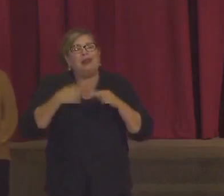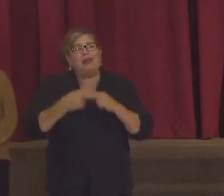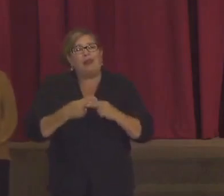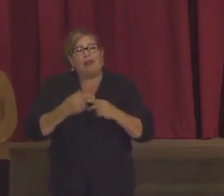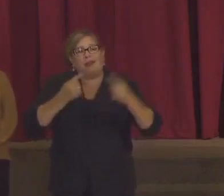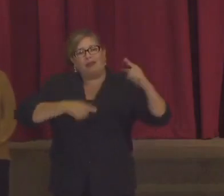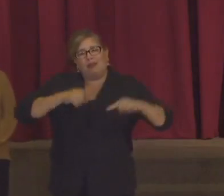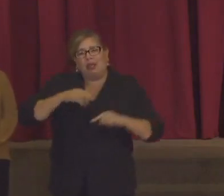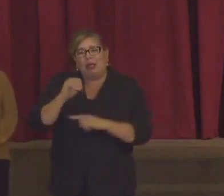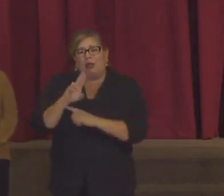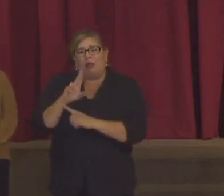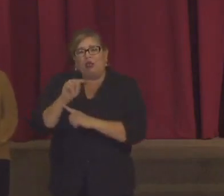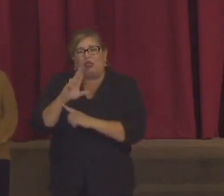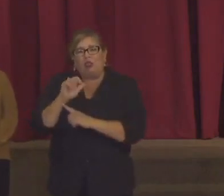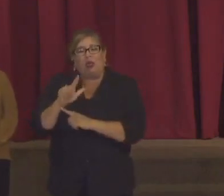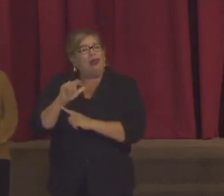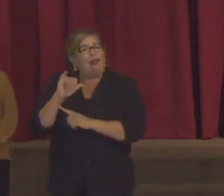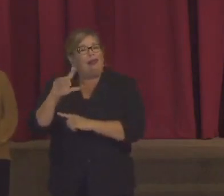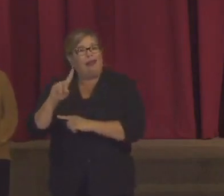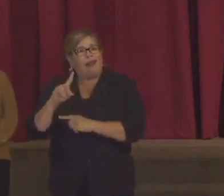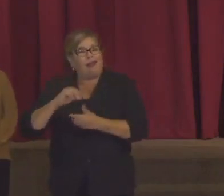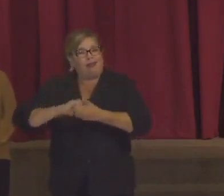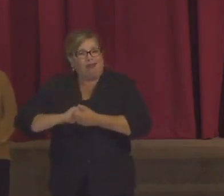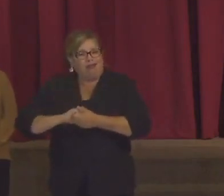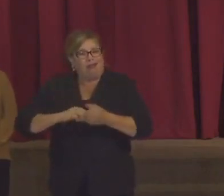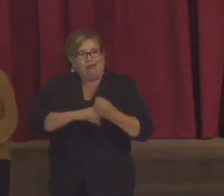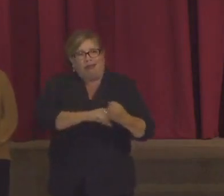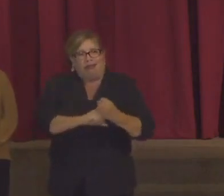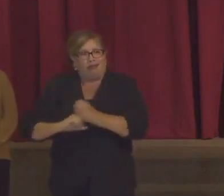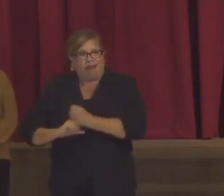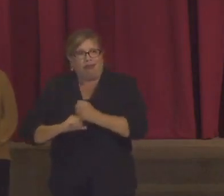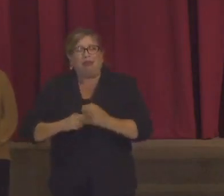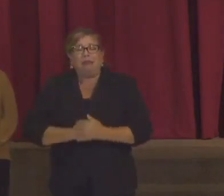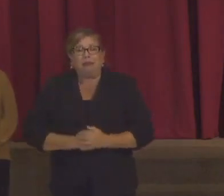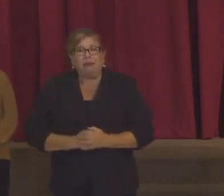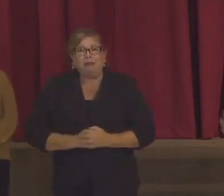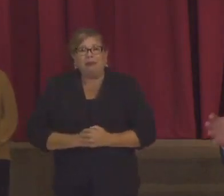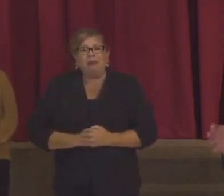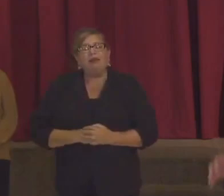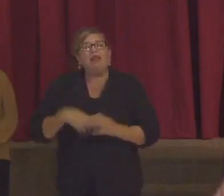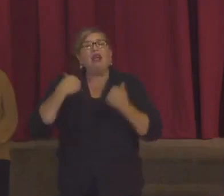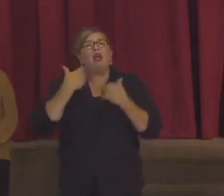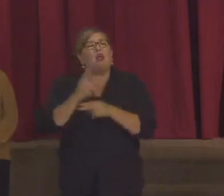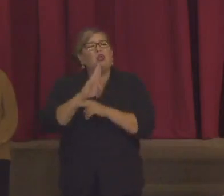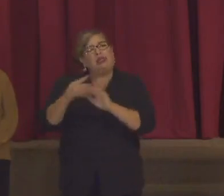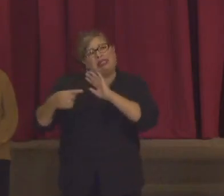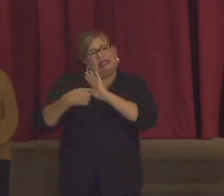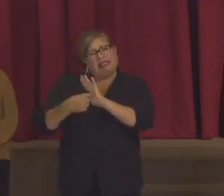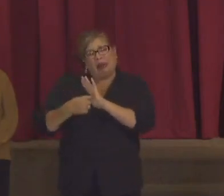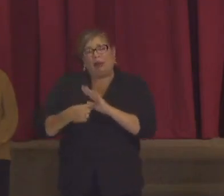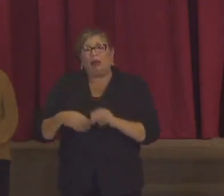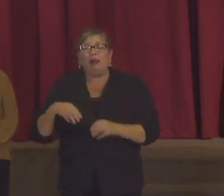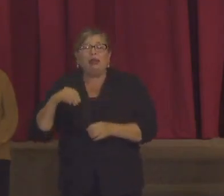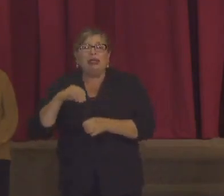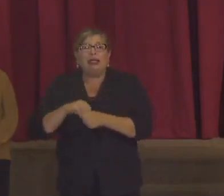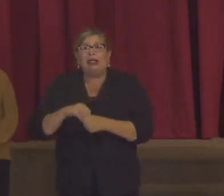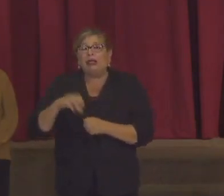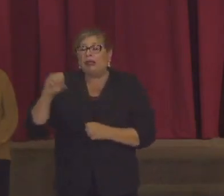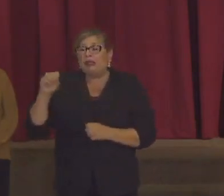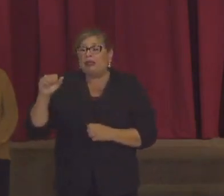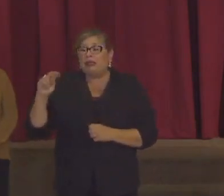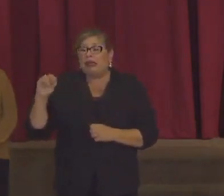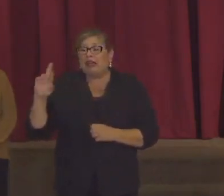two proxy examples in the Bay Area and Oakland and in San Francisco. San Francisco had mutual aid yesterday from